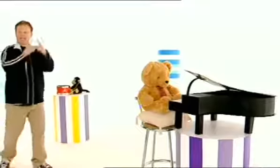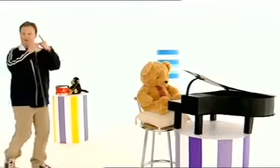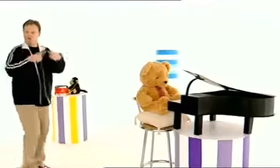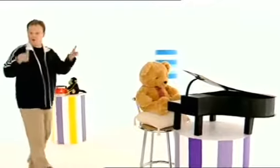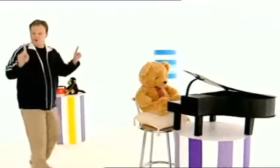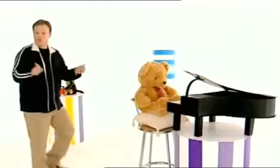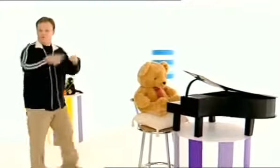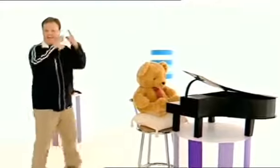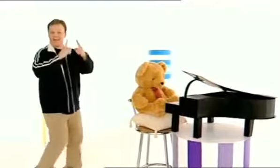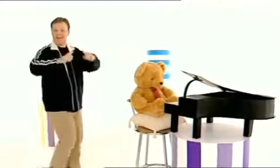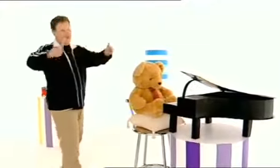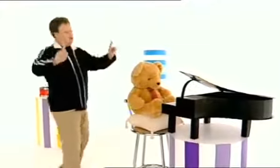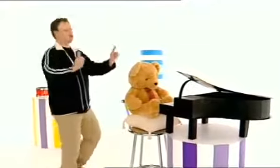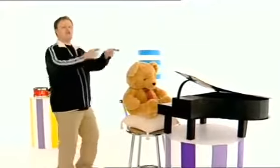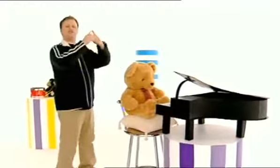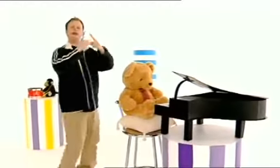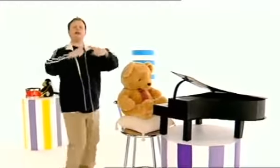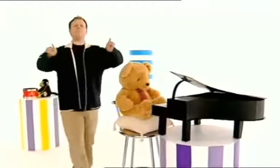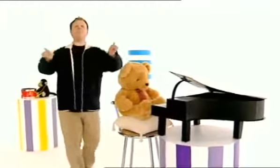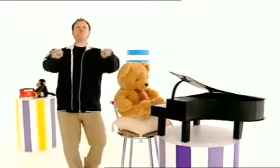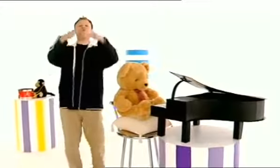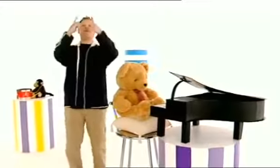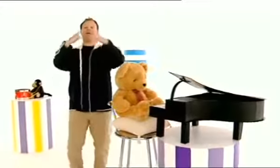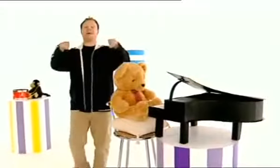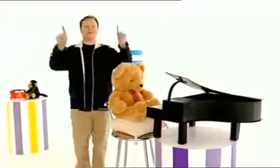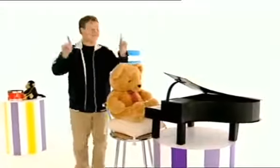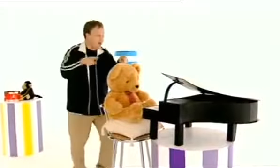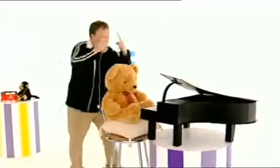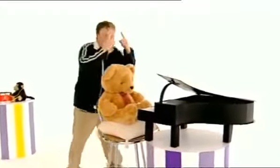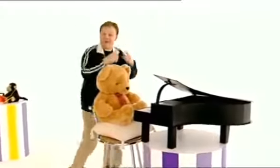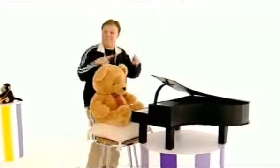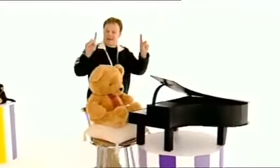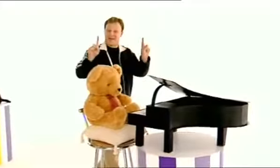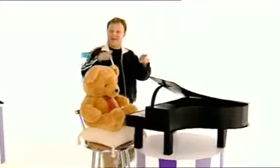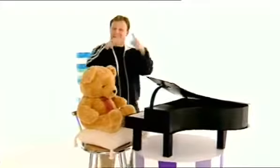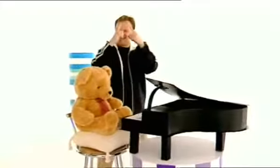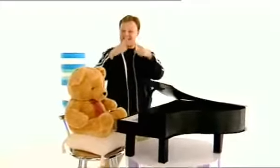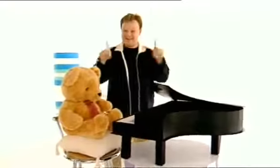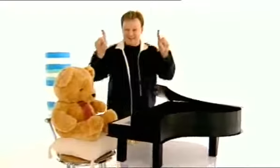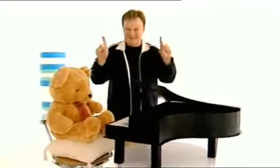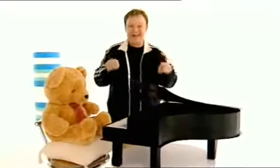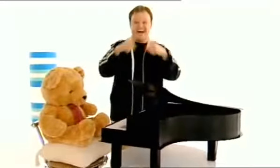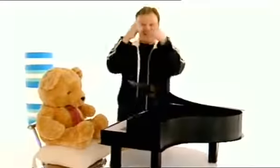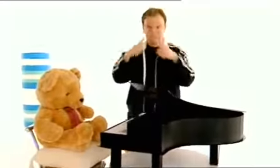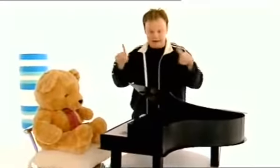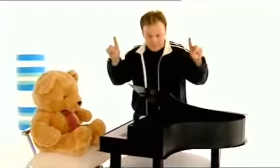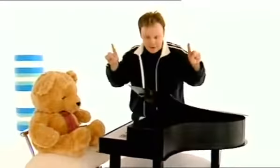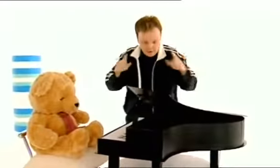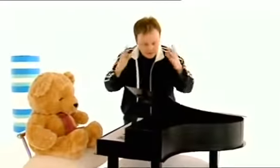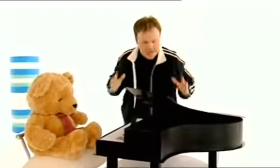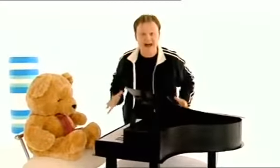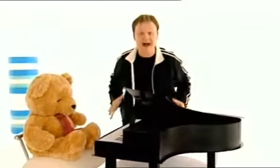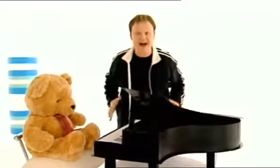make music. Let's make music. Pick up anything you want and let's make music.